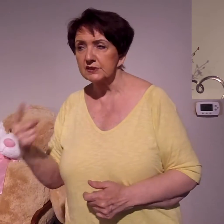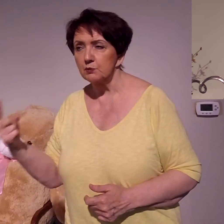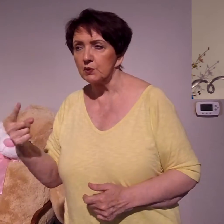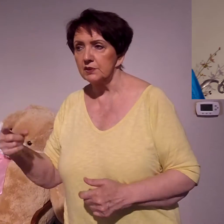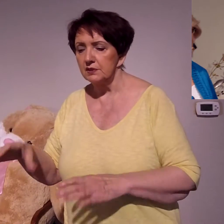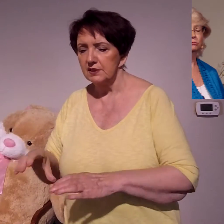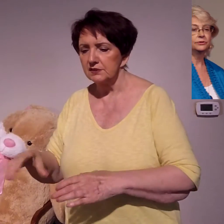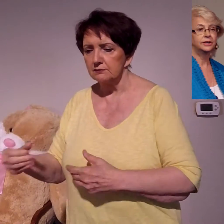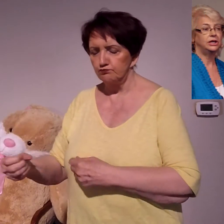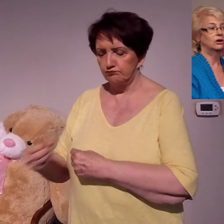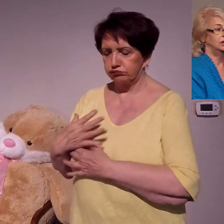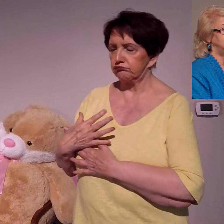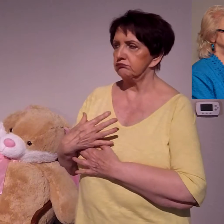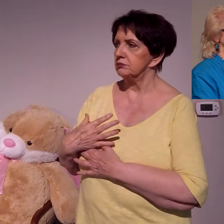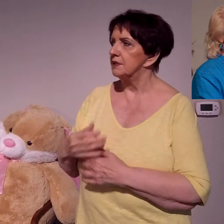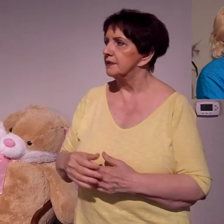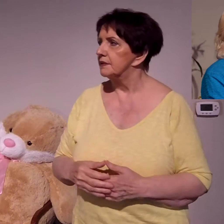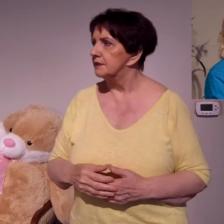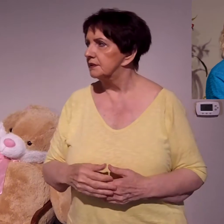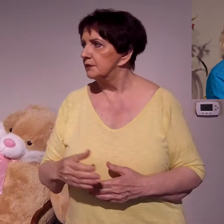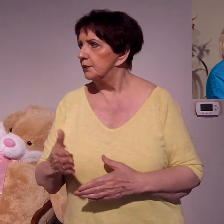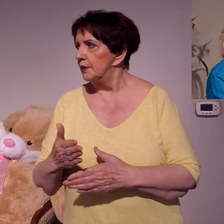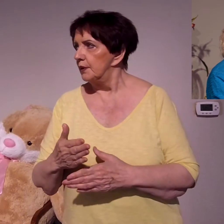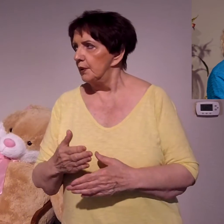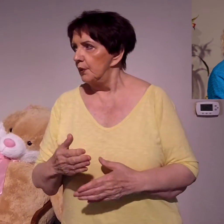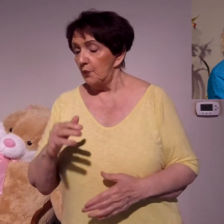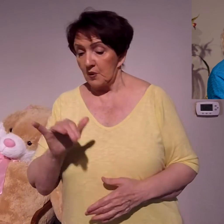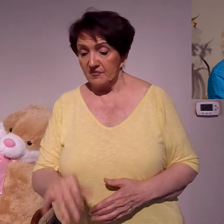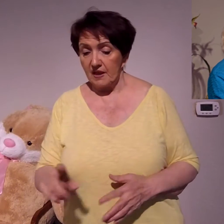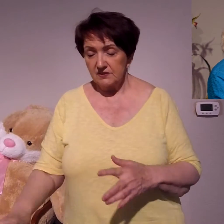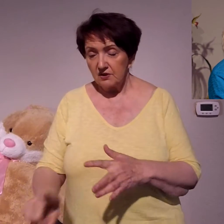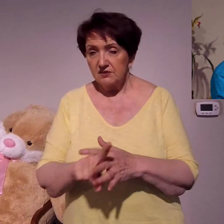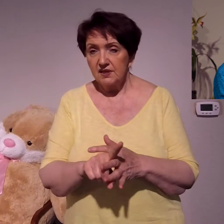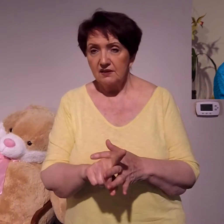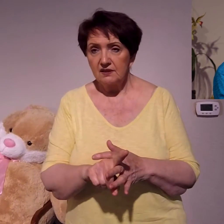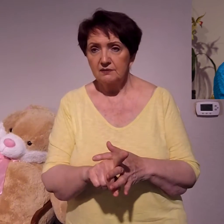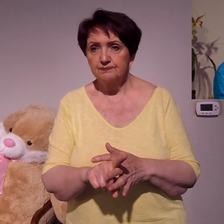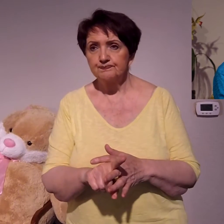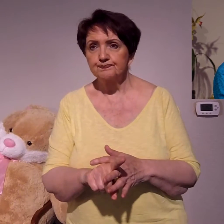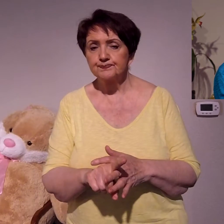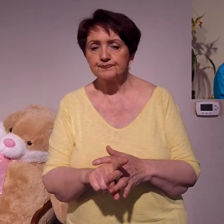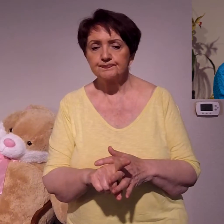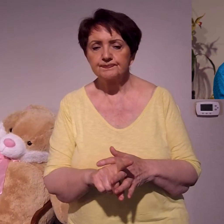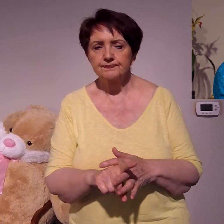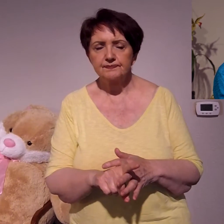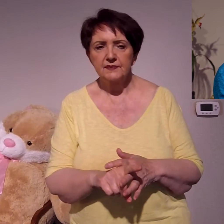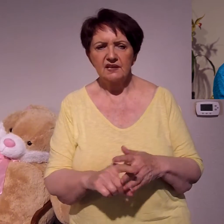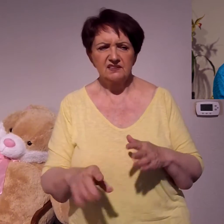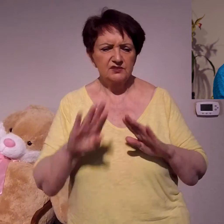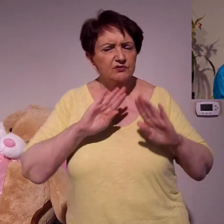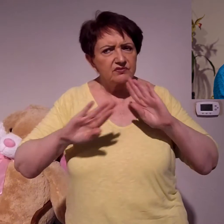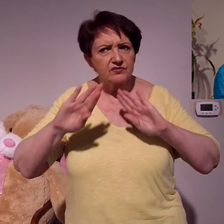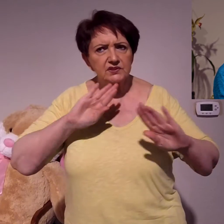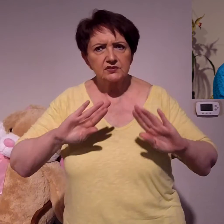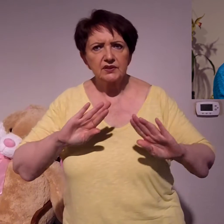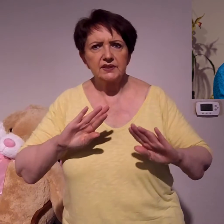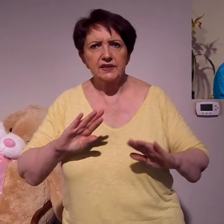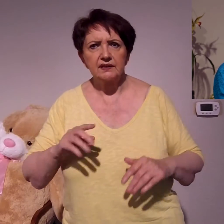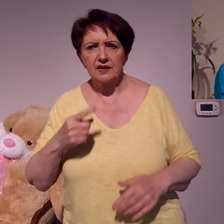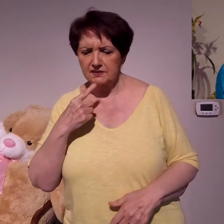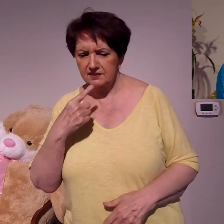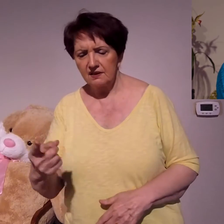So what I'll share with Karen is that when that comes up and it starts and it becomes aggravating, is that I share with her